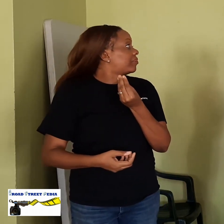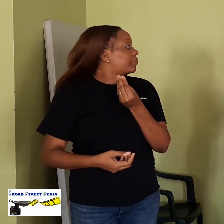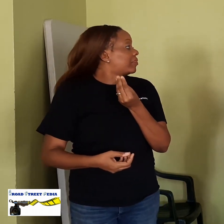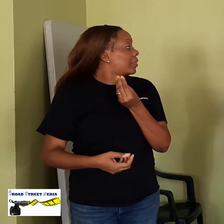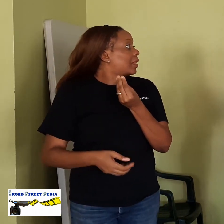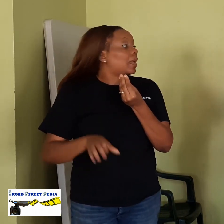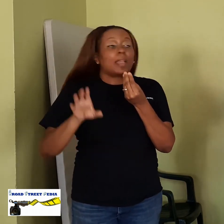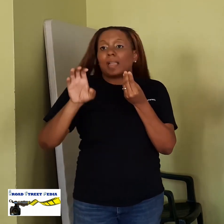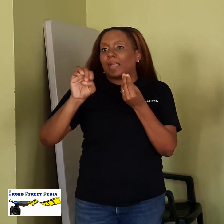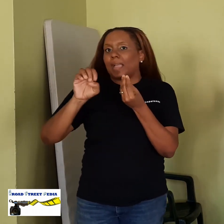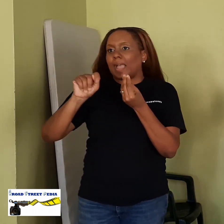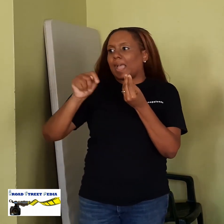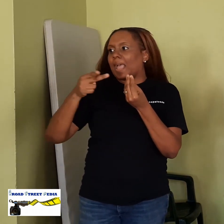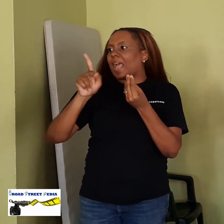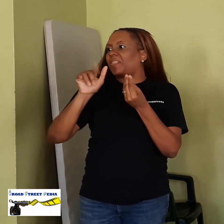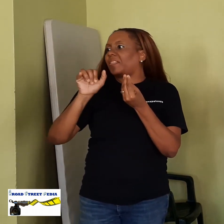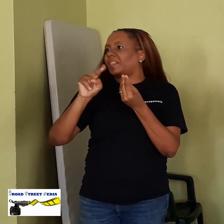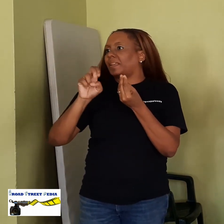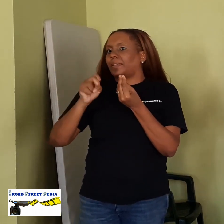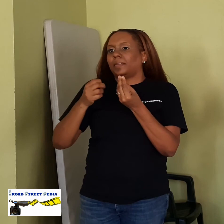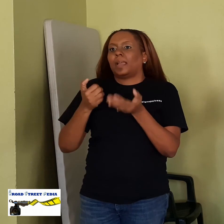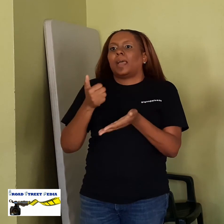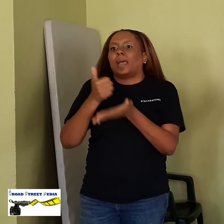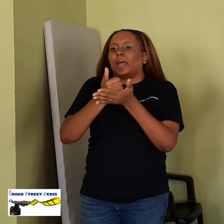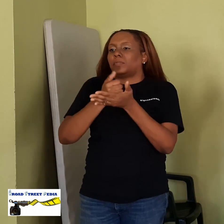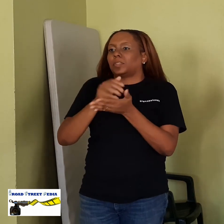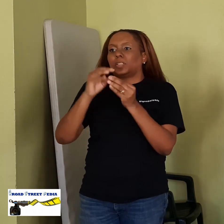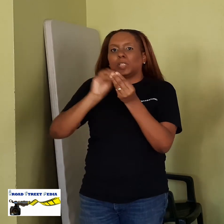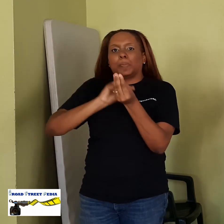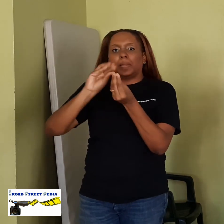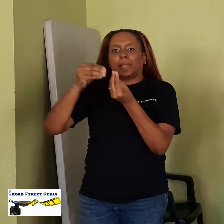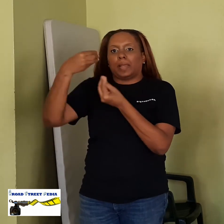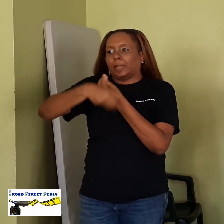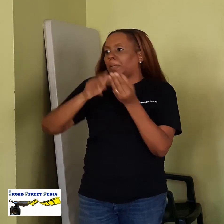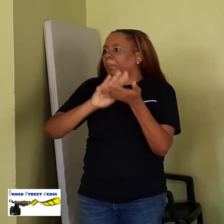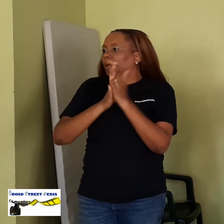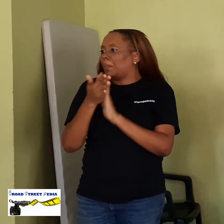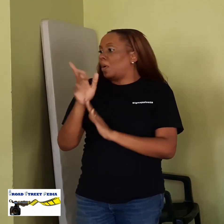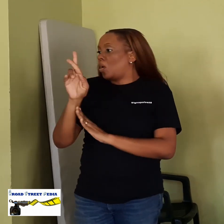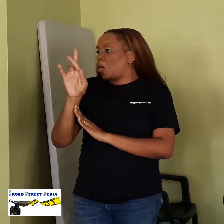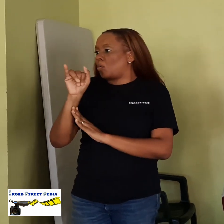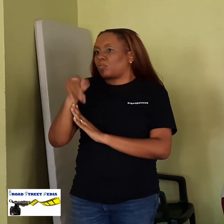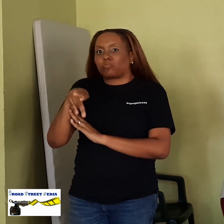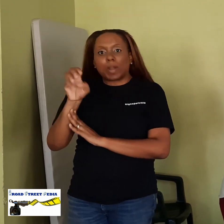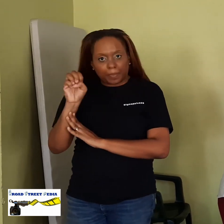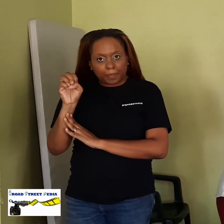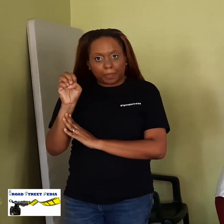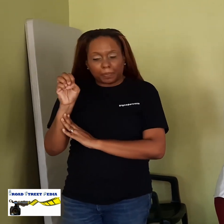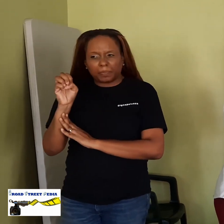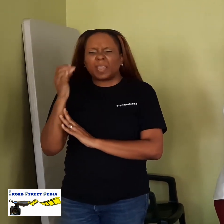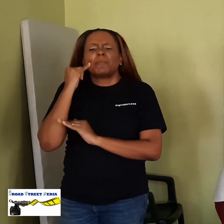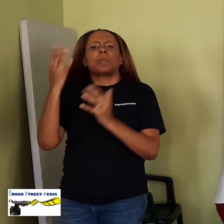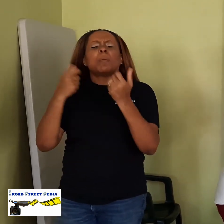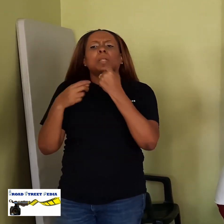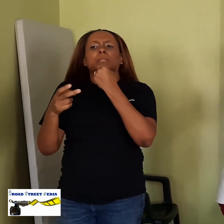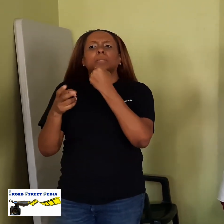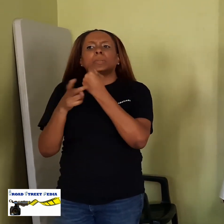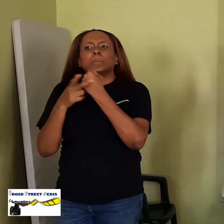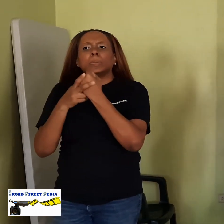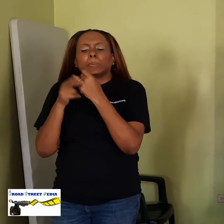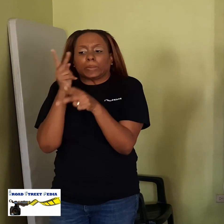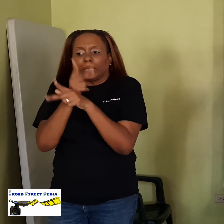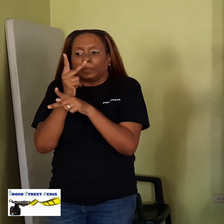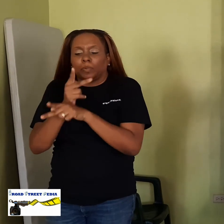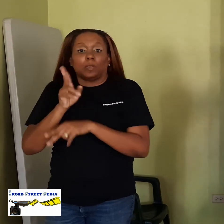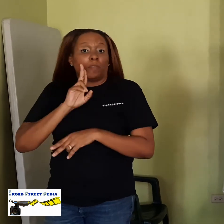this gas. So if we are going to store our vegetables, it is very important that